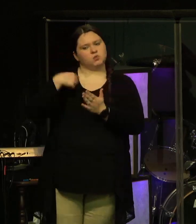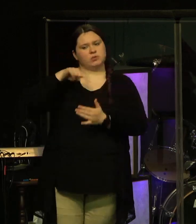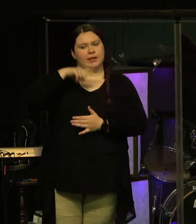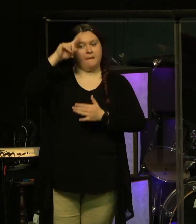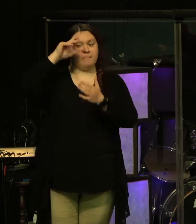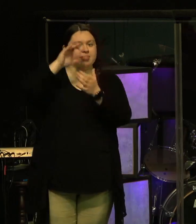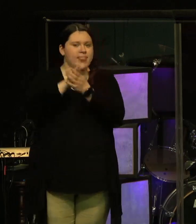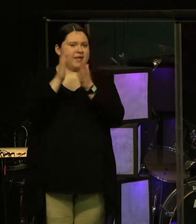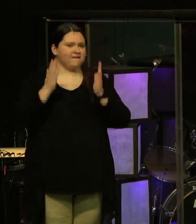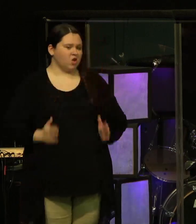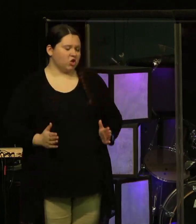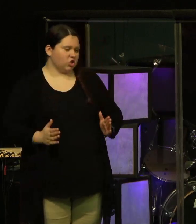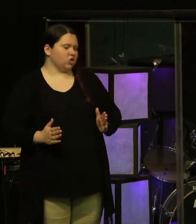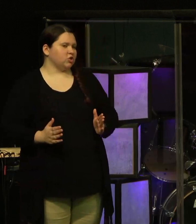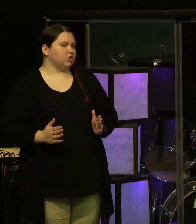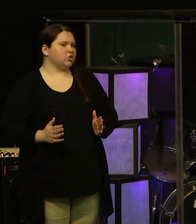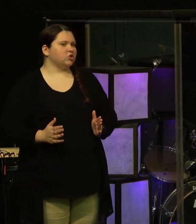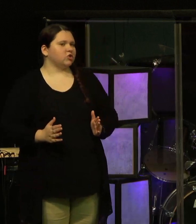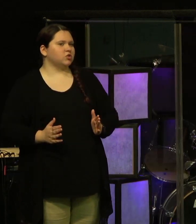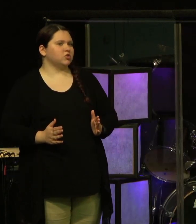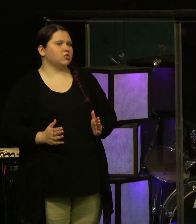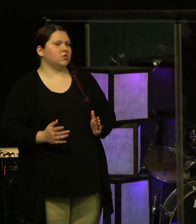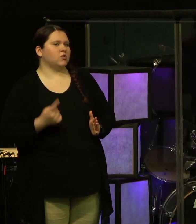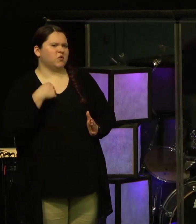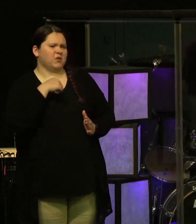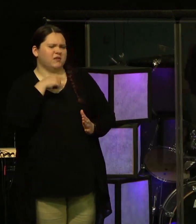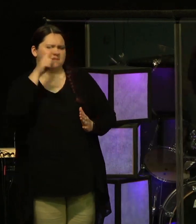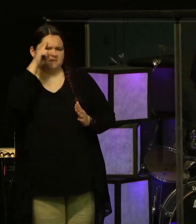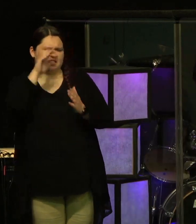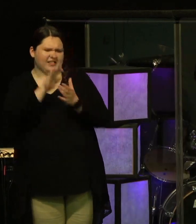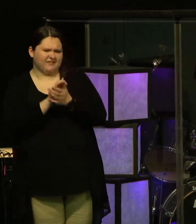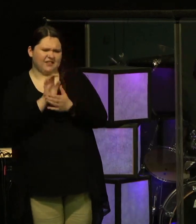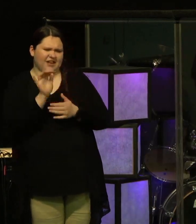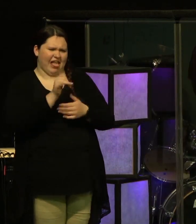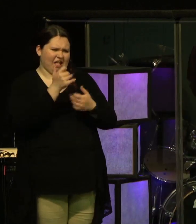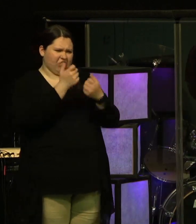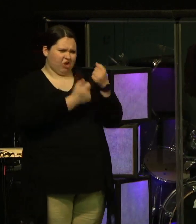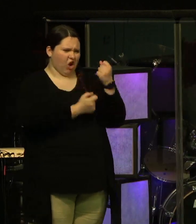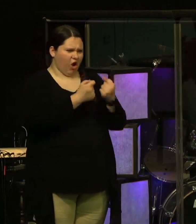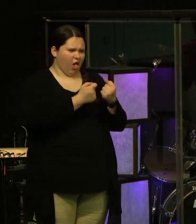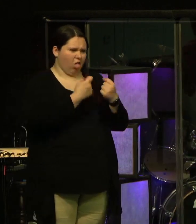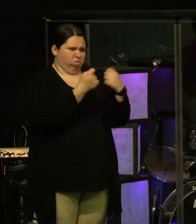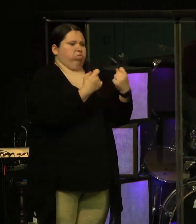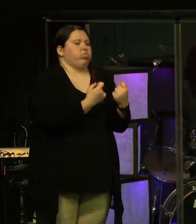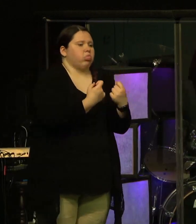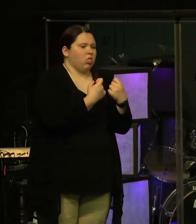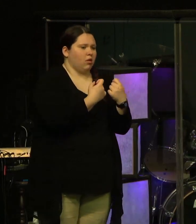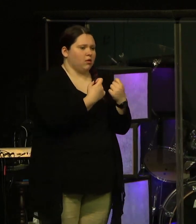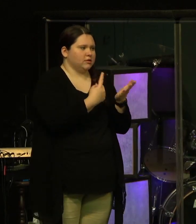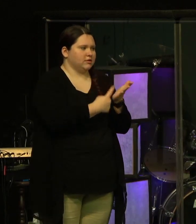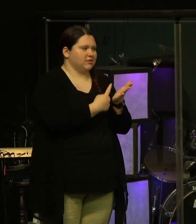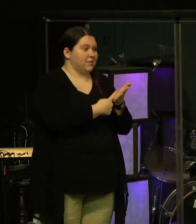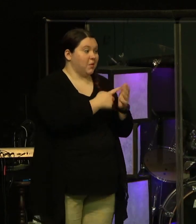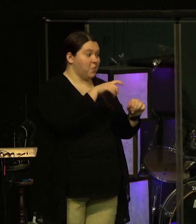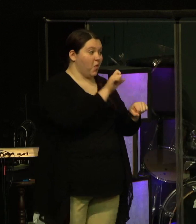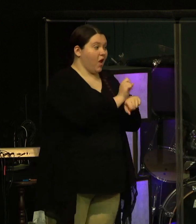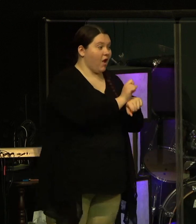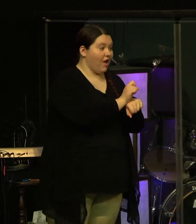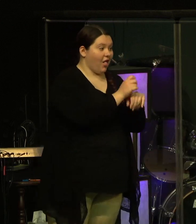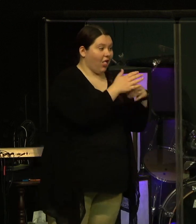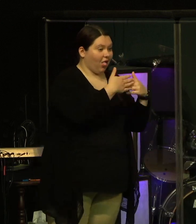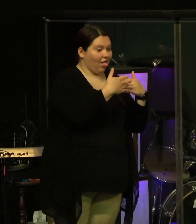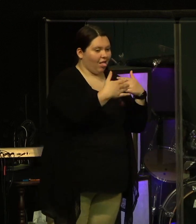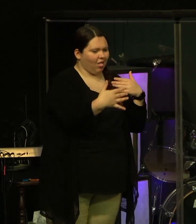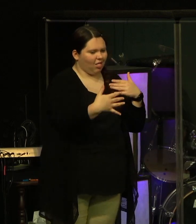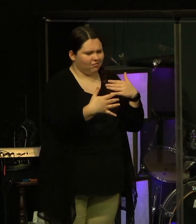been believing like a car running on one cylinder. It's like, poof. Then we go a ways, and then